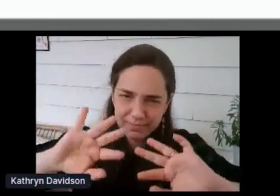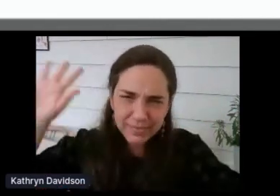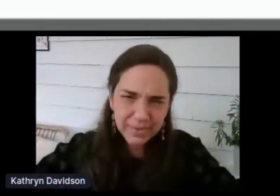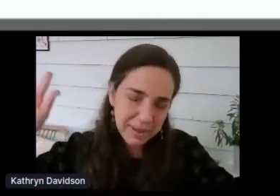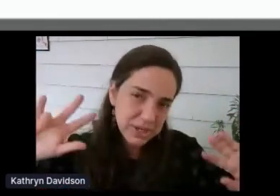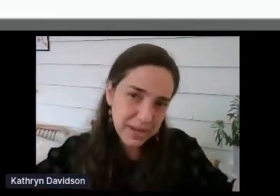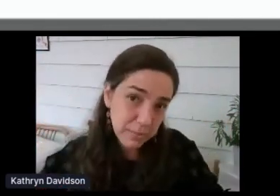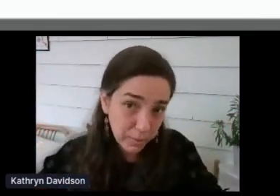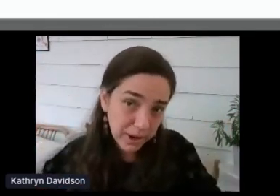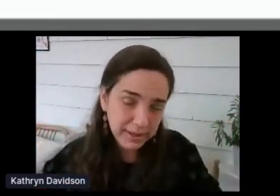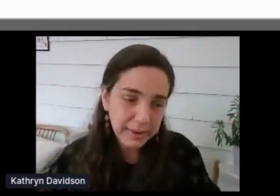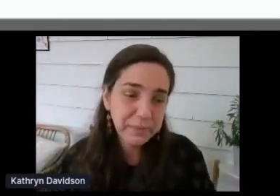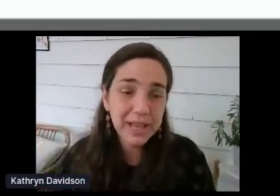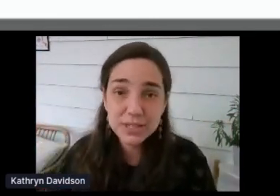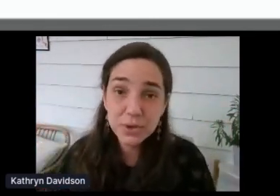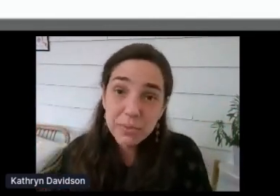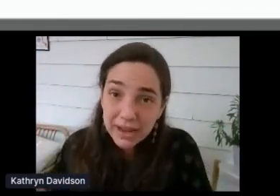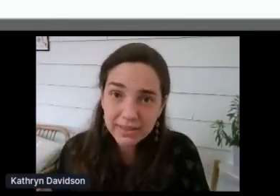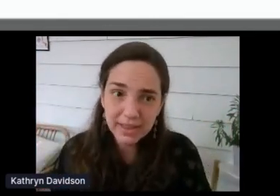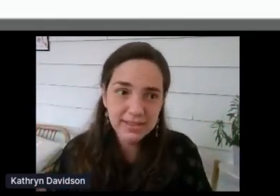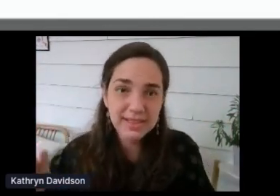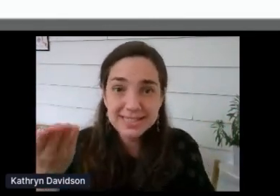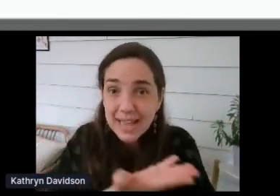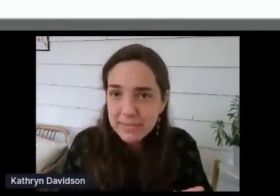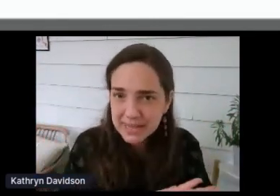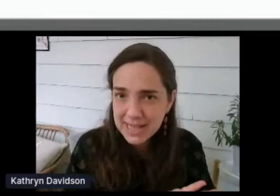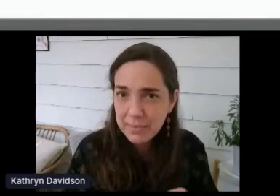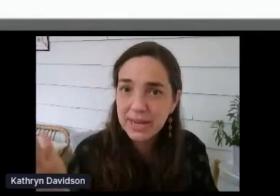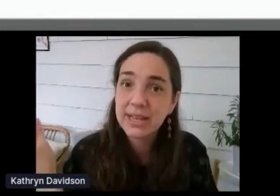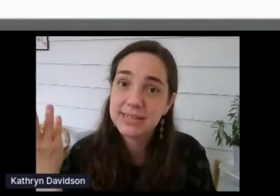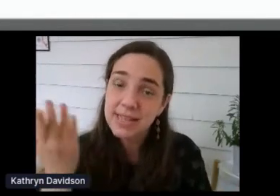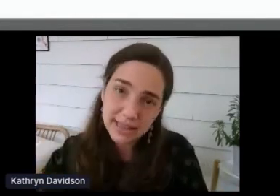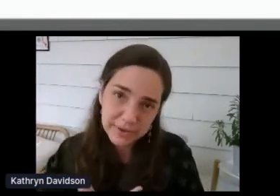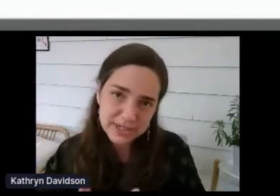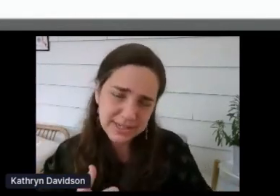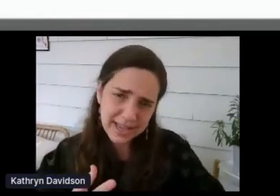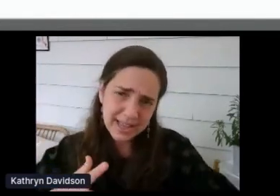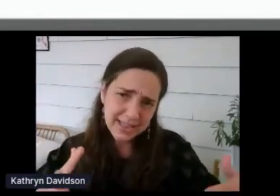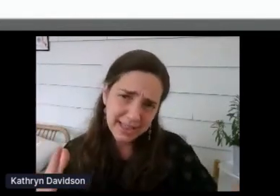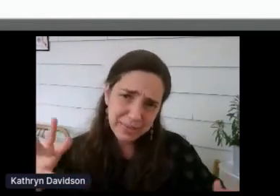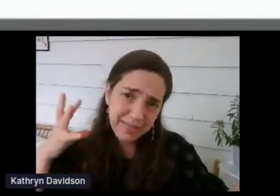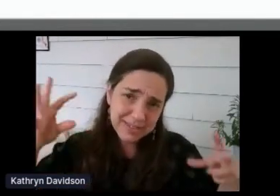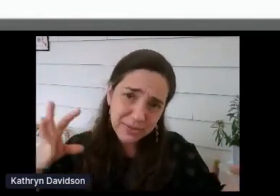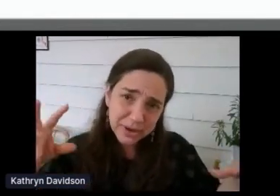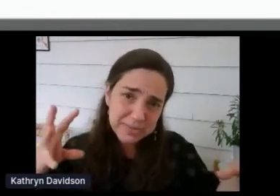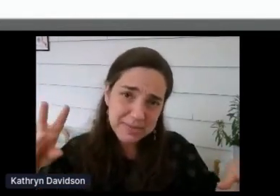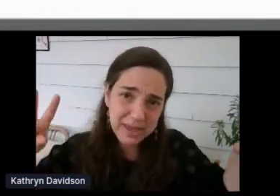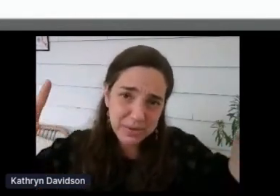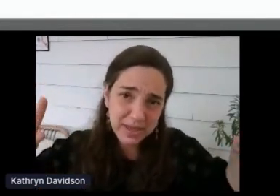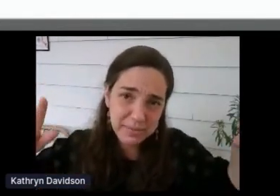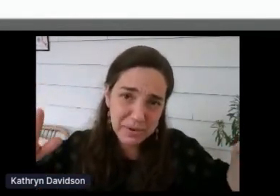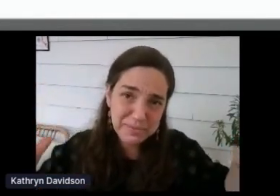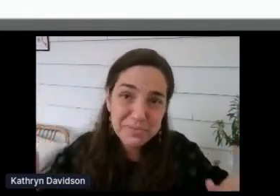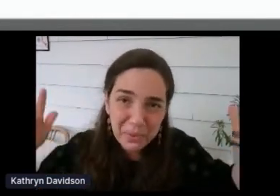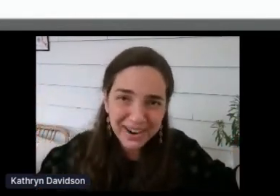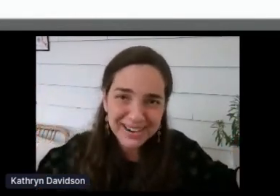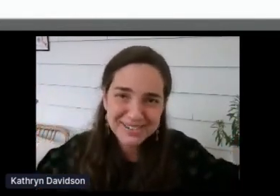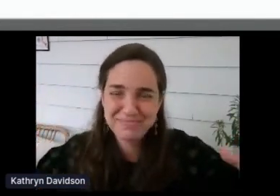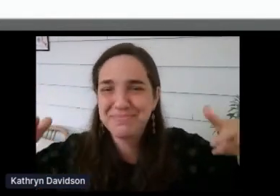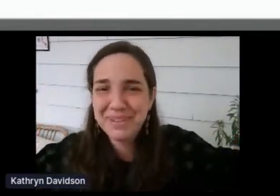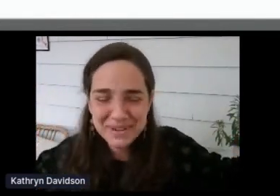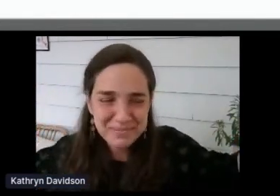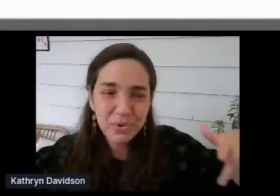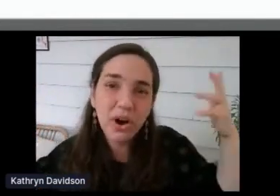that makes you think more broadly. And so you might think that the same thing is happening in sign languages, that like we have these forms that make you think about